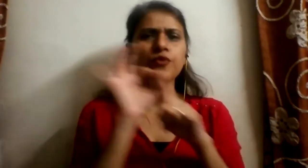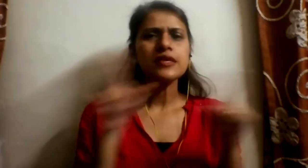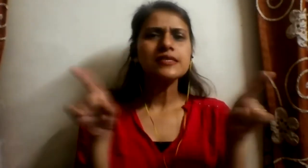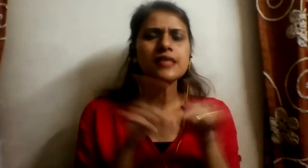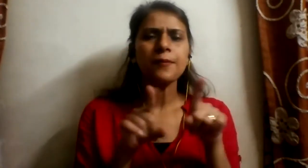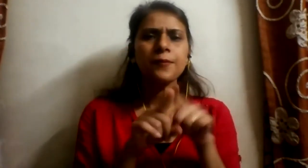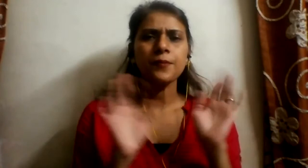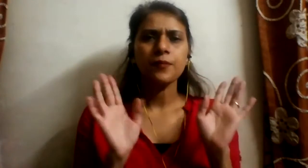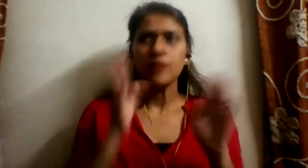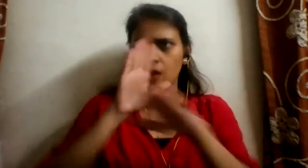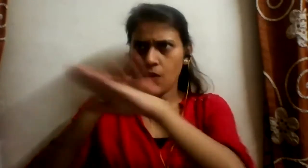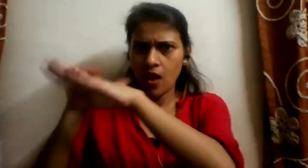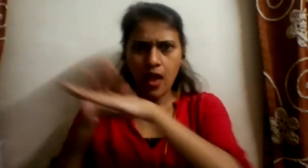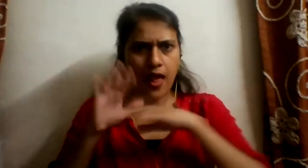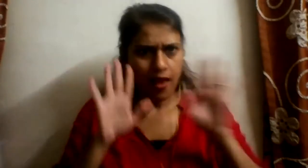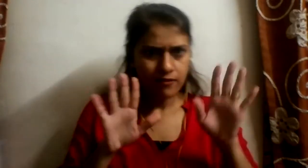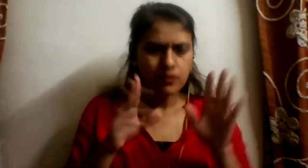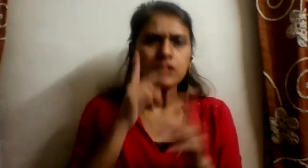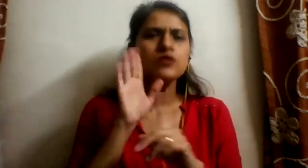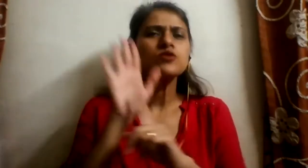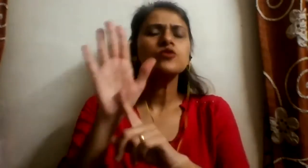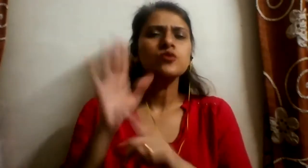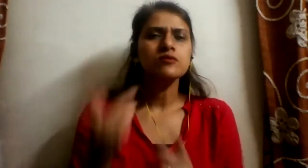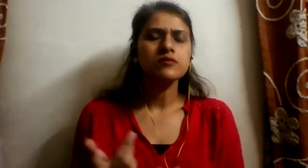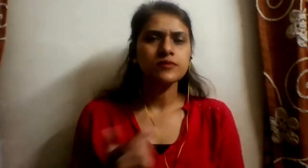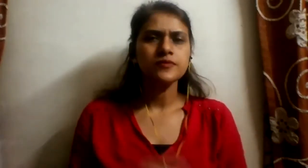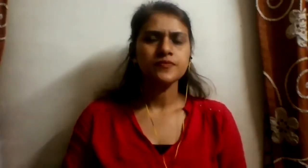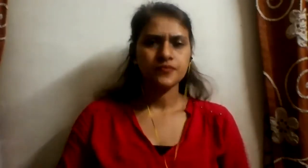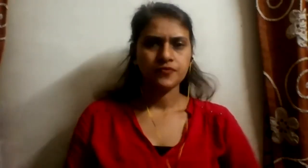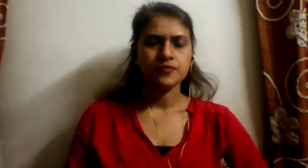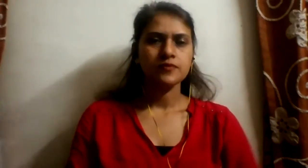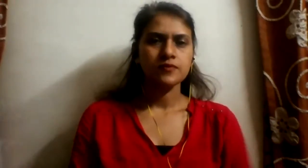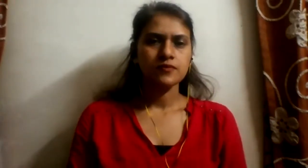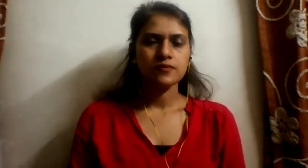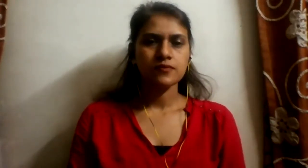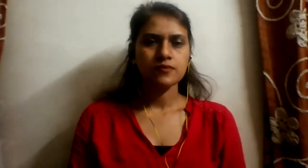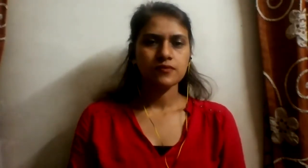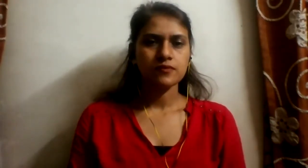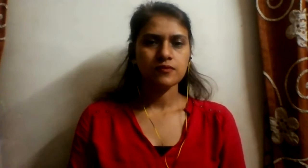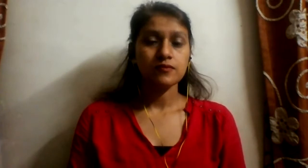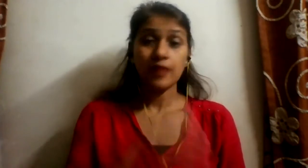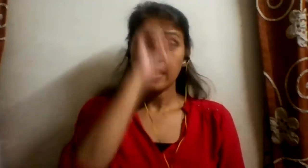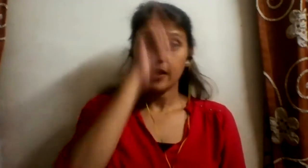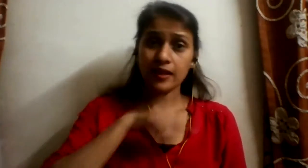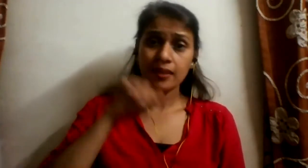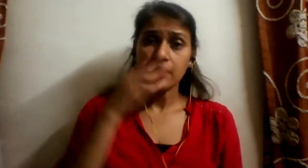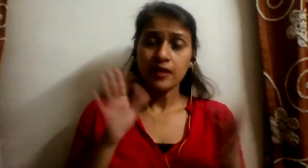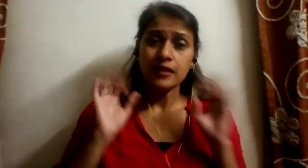working? And then I brought to the court that yes, in our country alone, in our country itself, if you